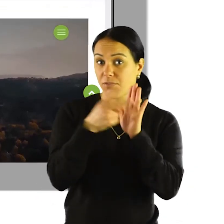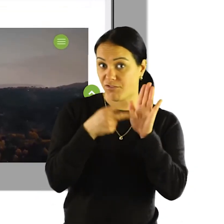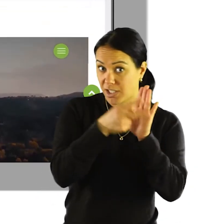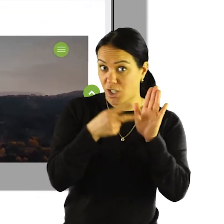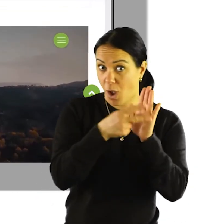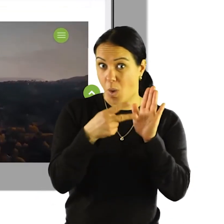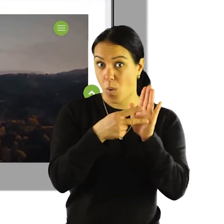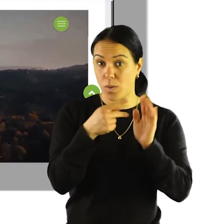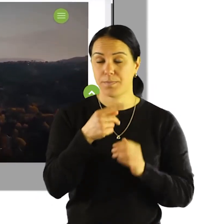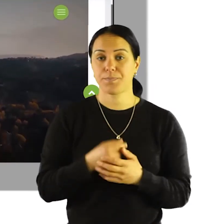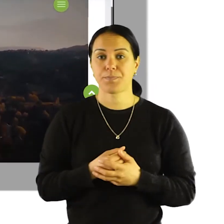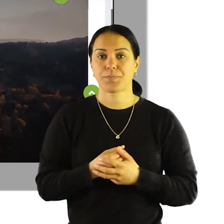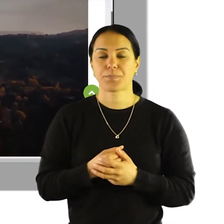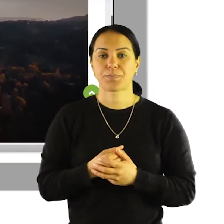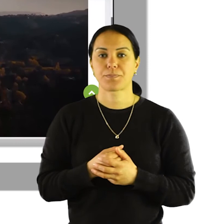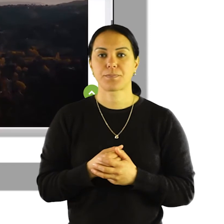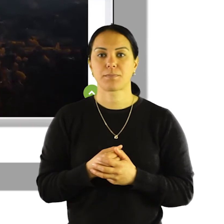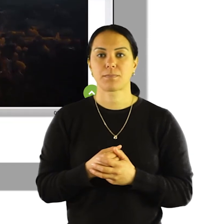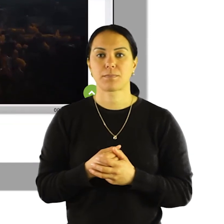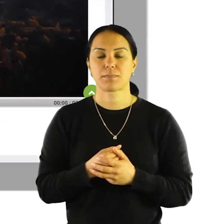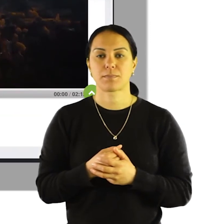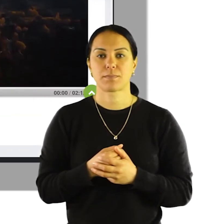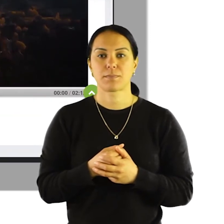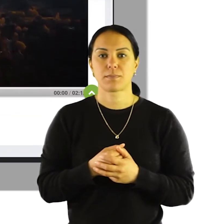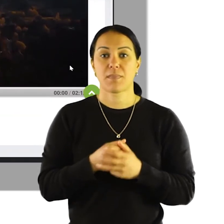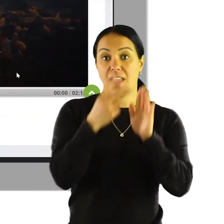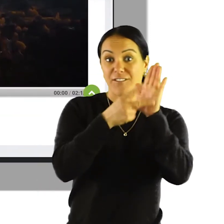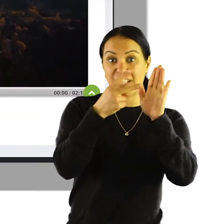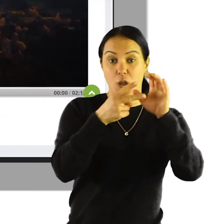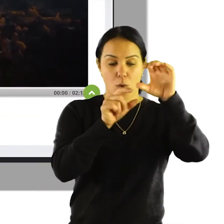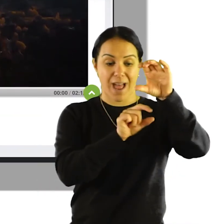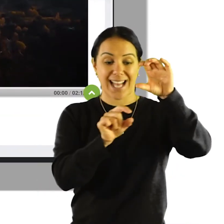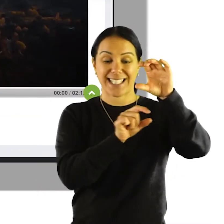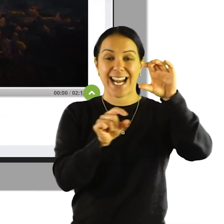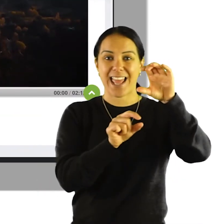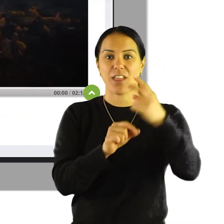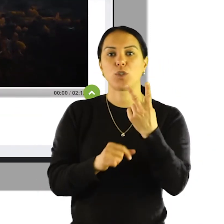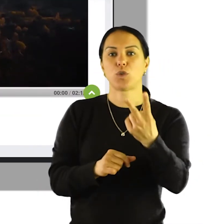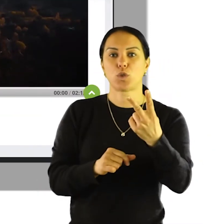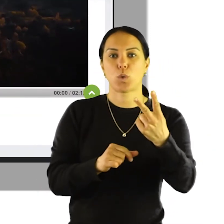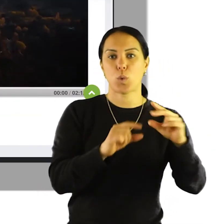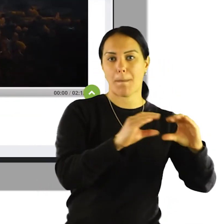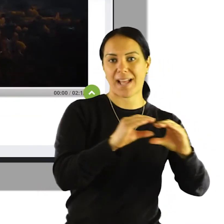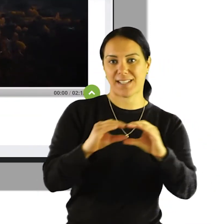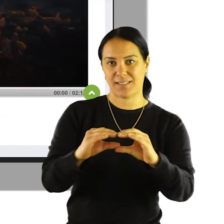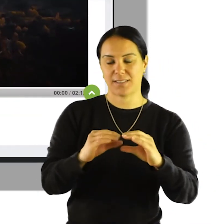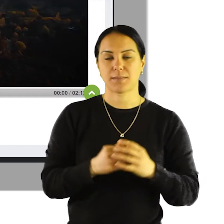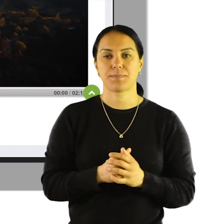When you get to a video, you'll find underneath each video, there are these two